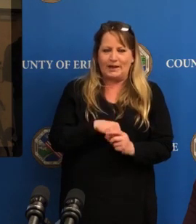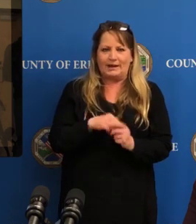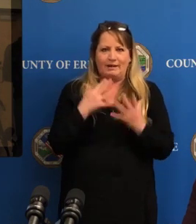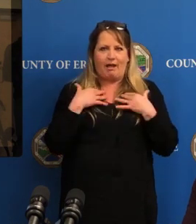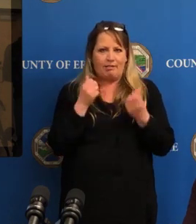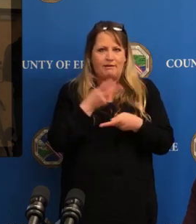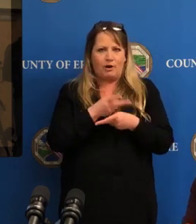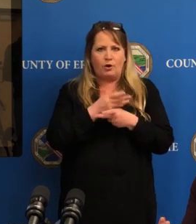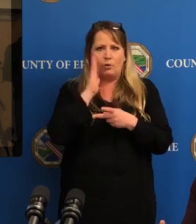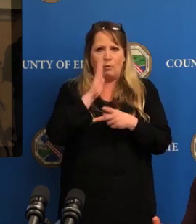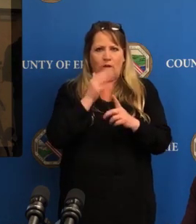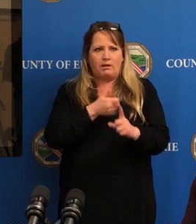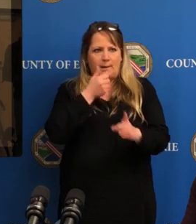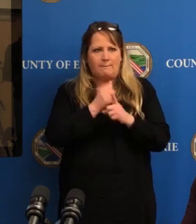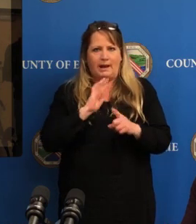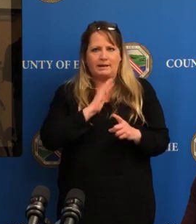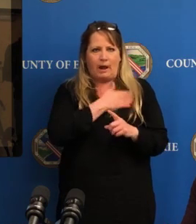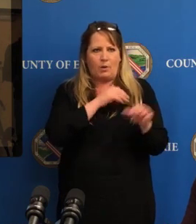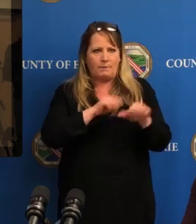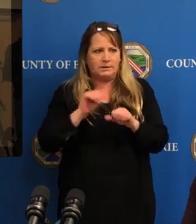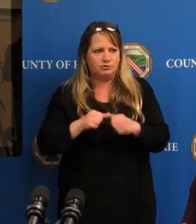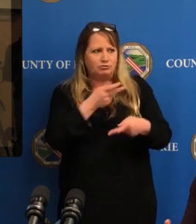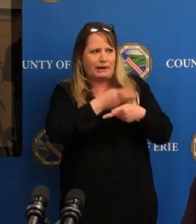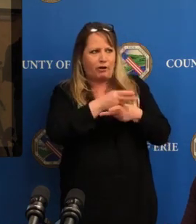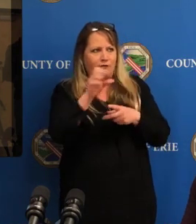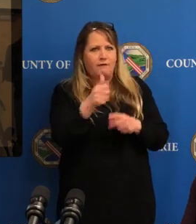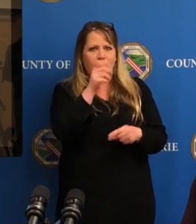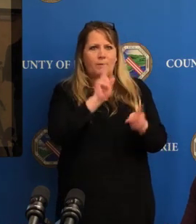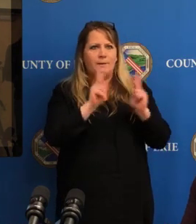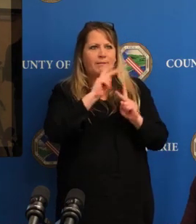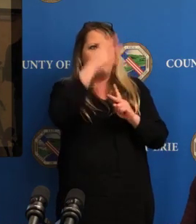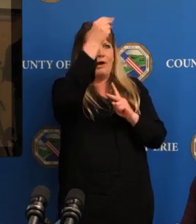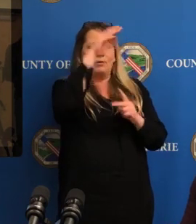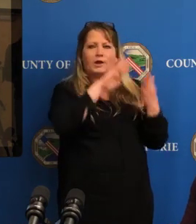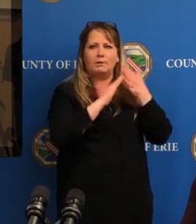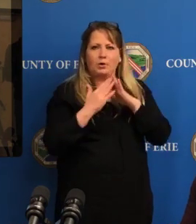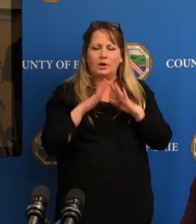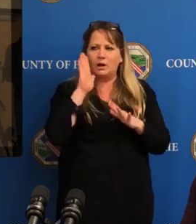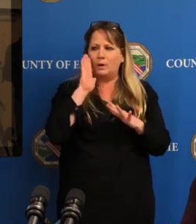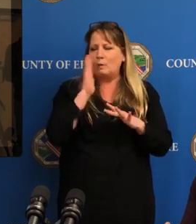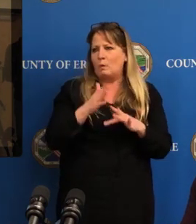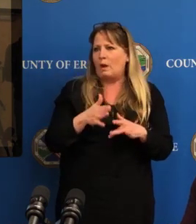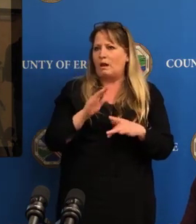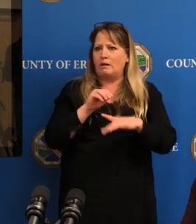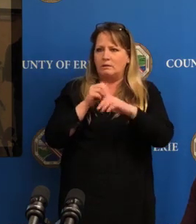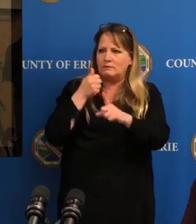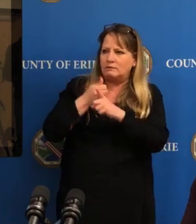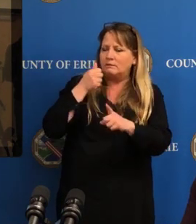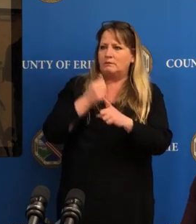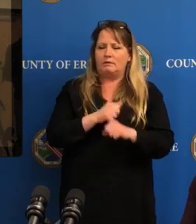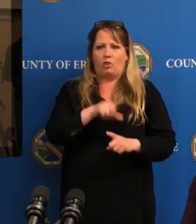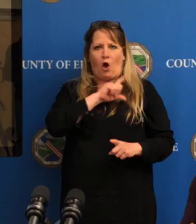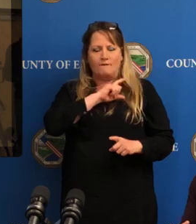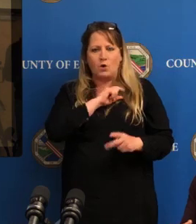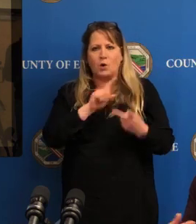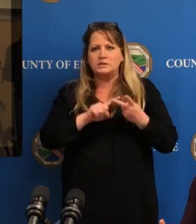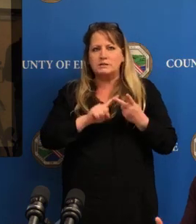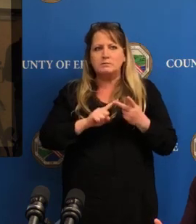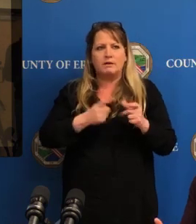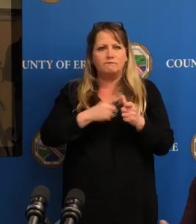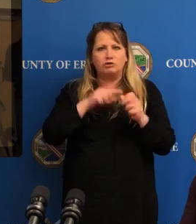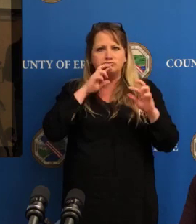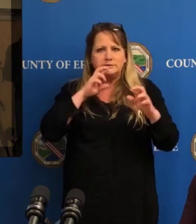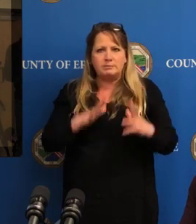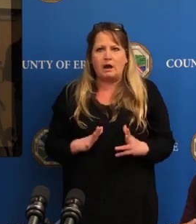our ability for care for other people in the community. It'll affect our ability for law enforcement, for first responders, to keep the